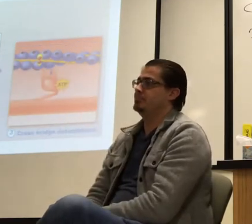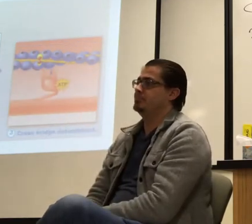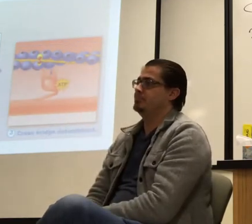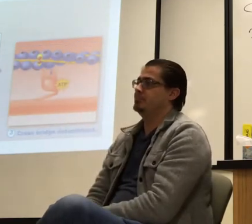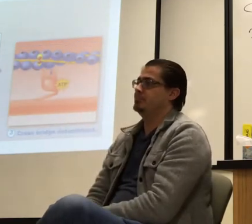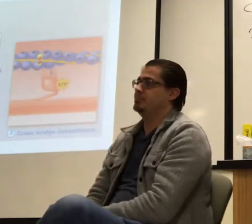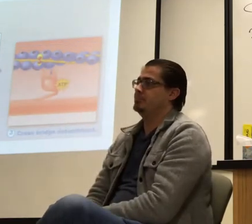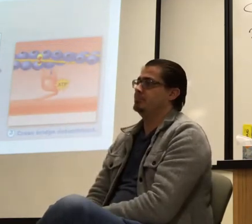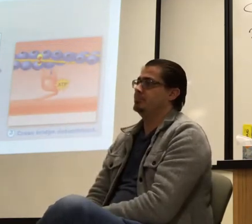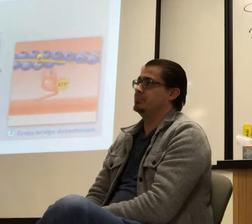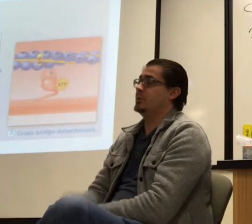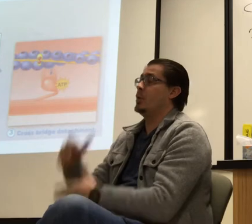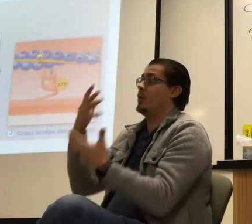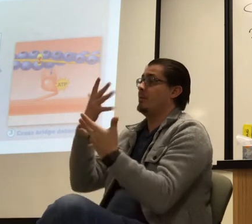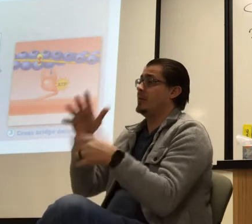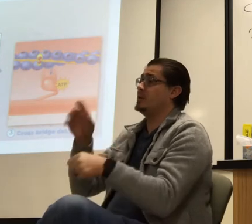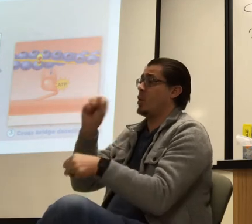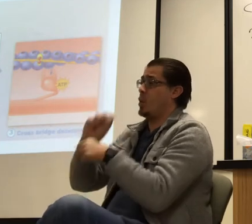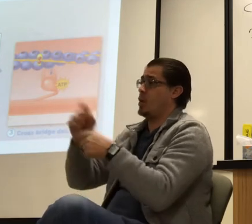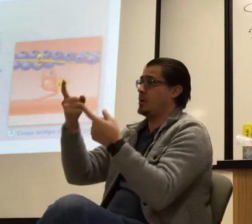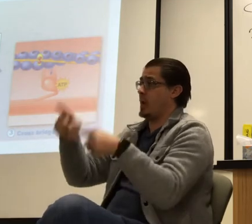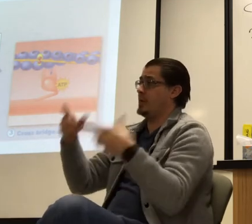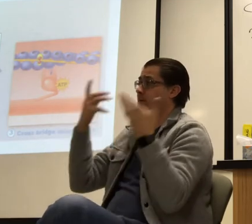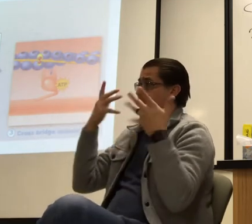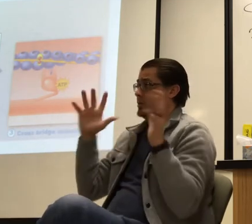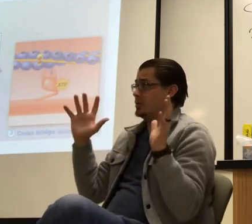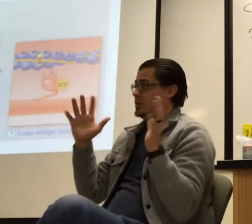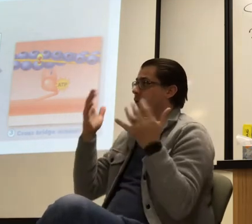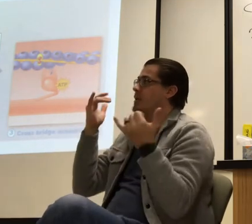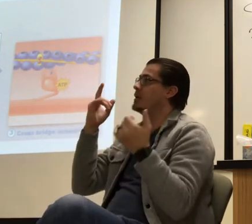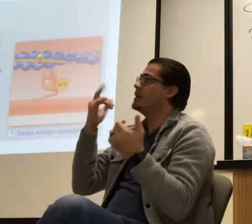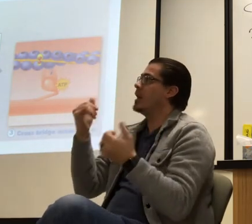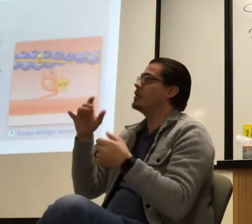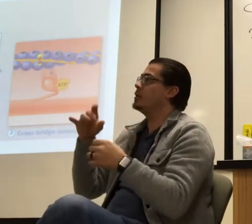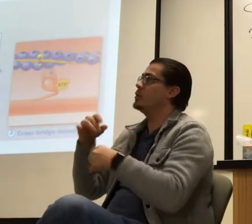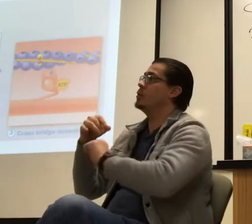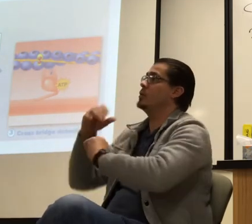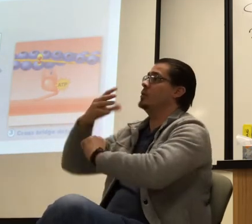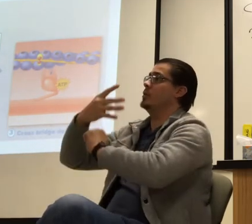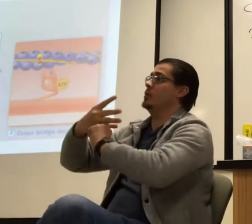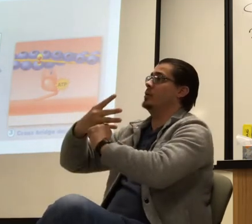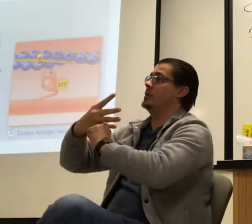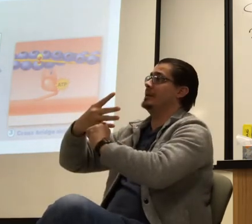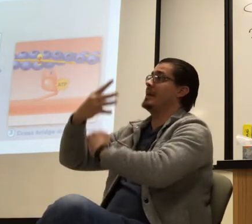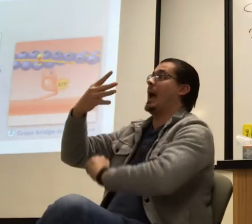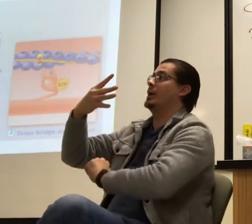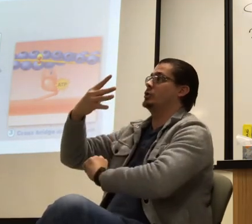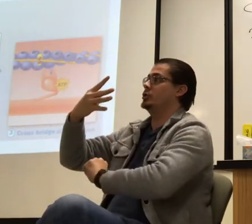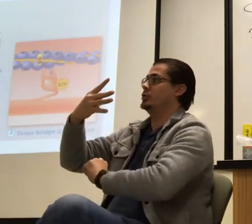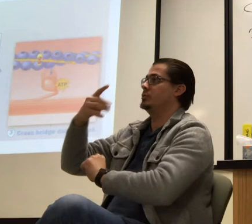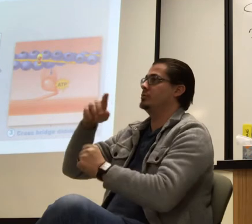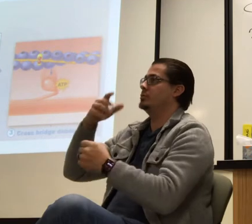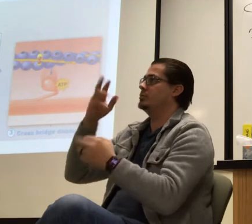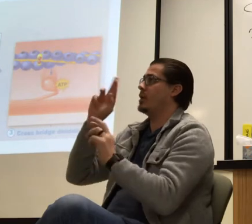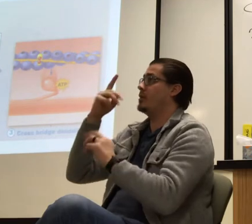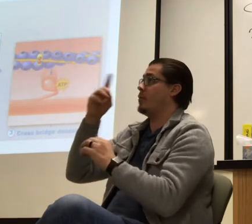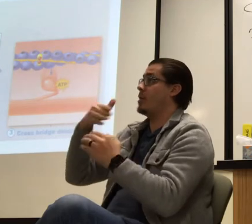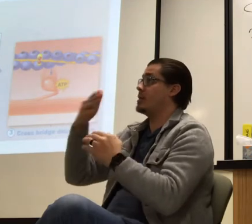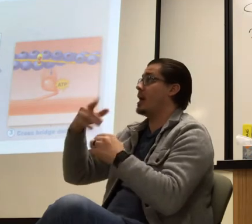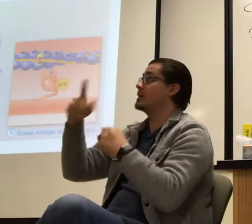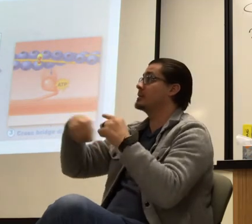All right, so you've done the work. So what you gotta do is you have to detach and get ready for the next cycle. And so